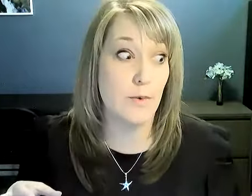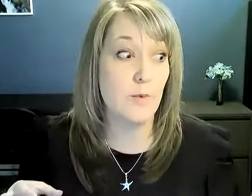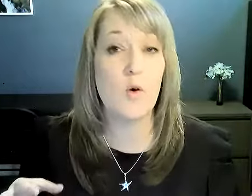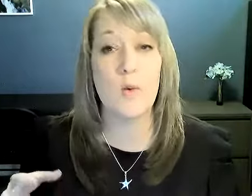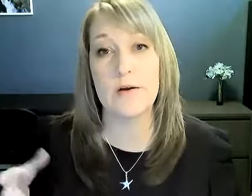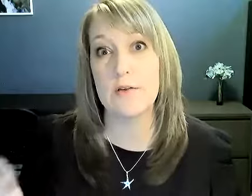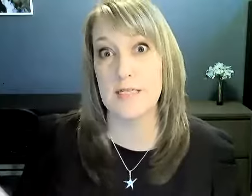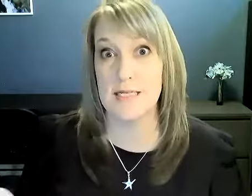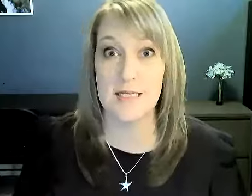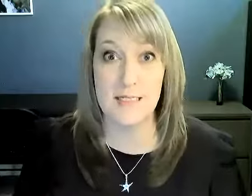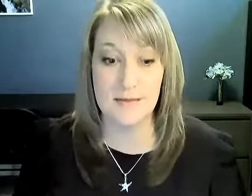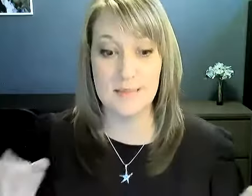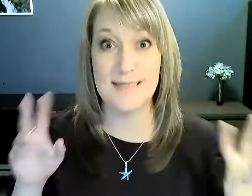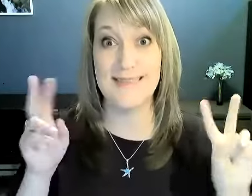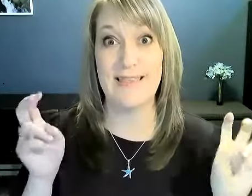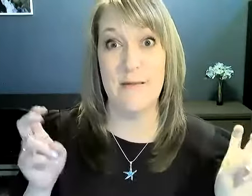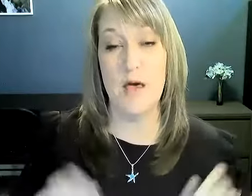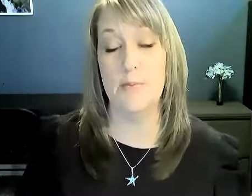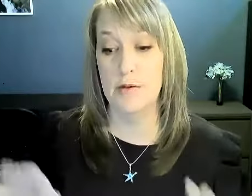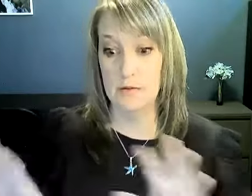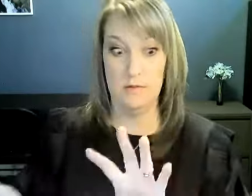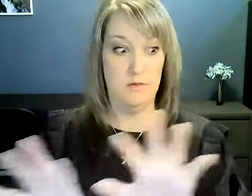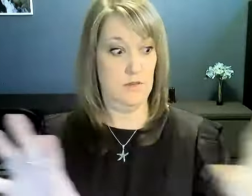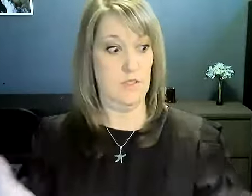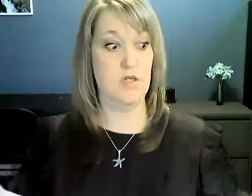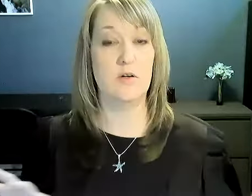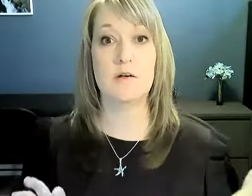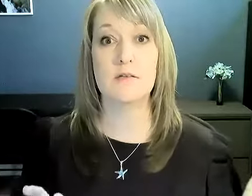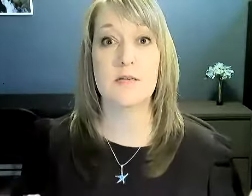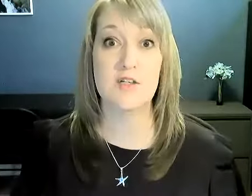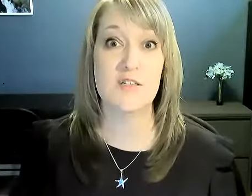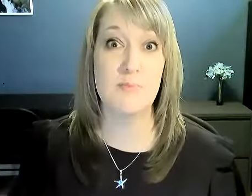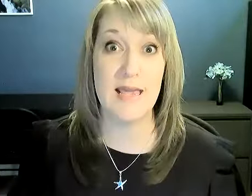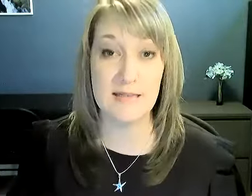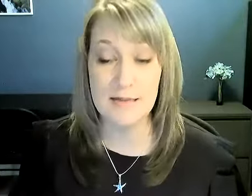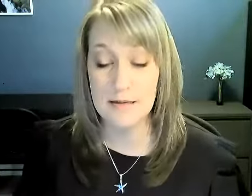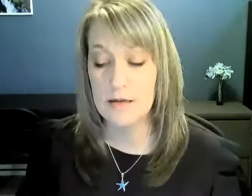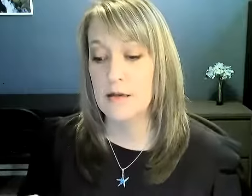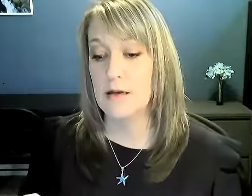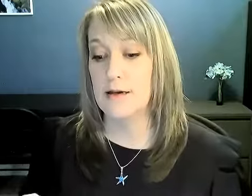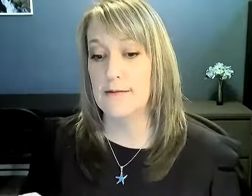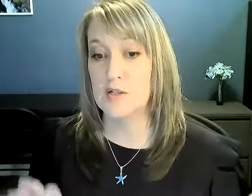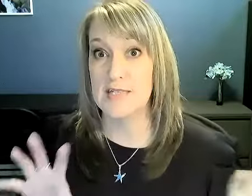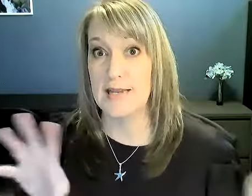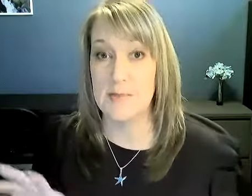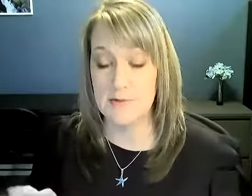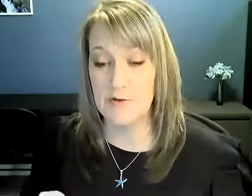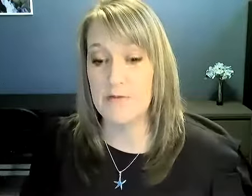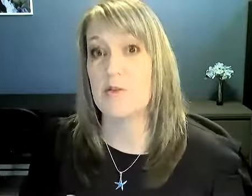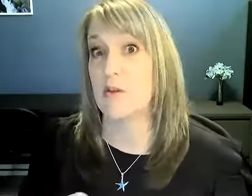room or where you've decided to set them up in your space, your signing space in front of you if they're